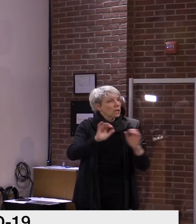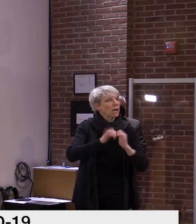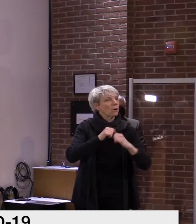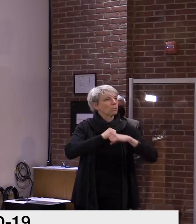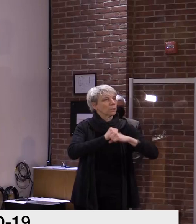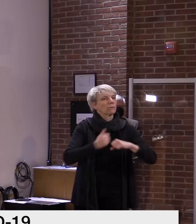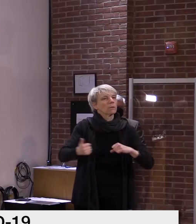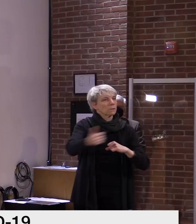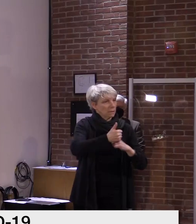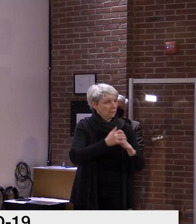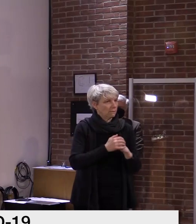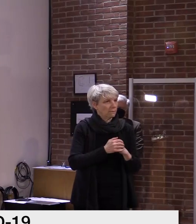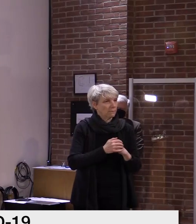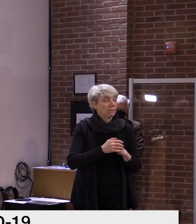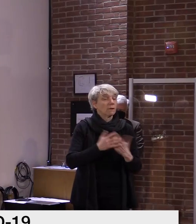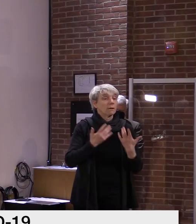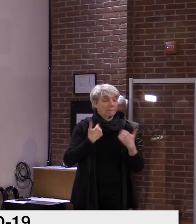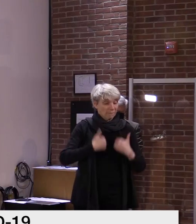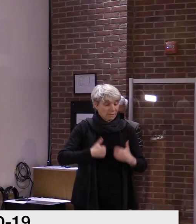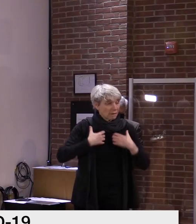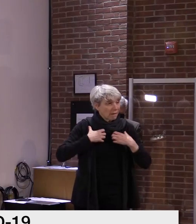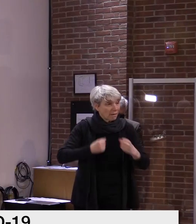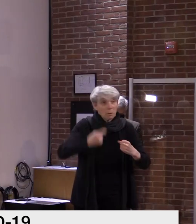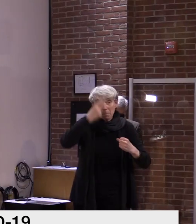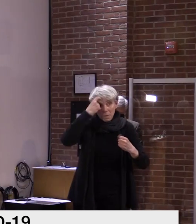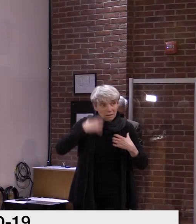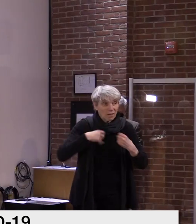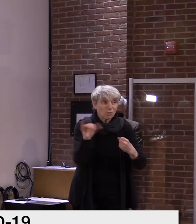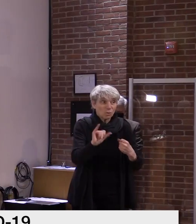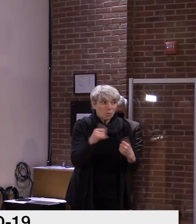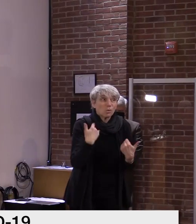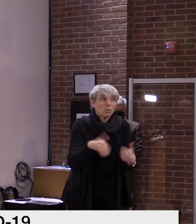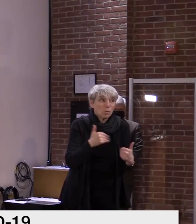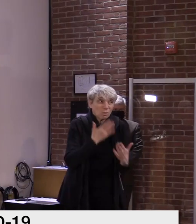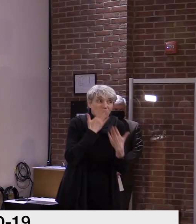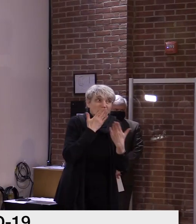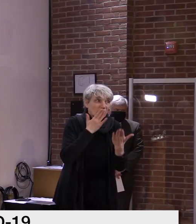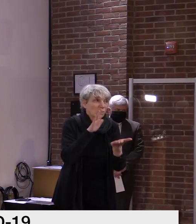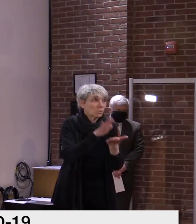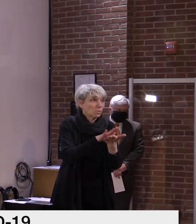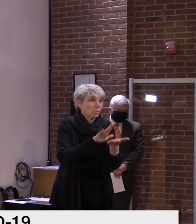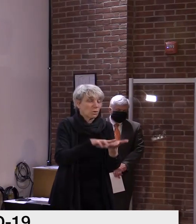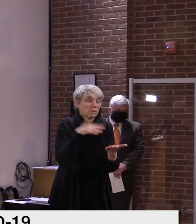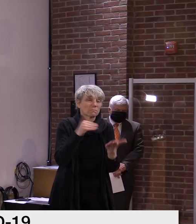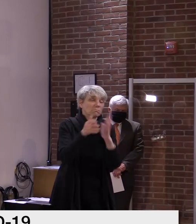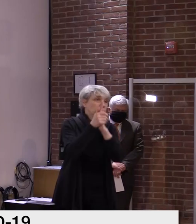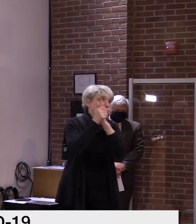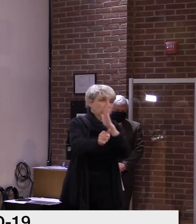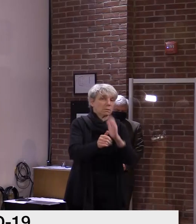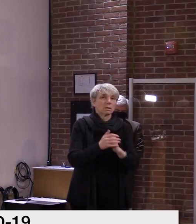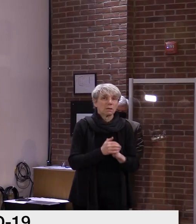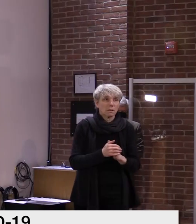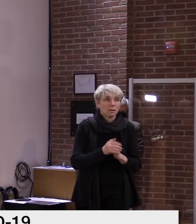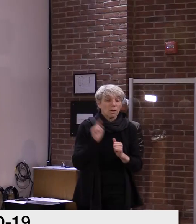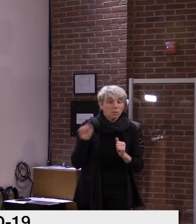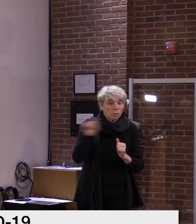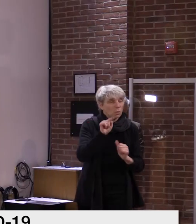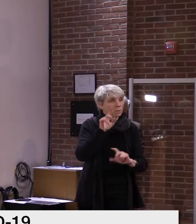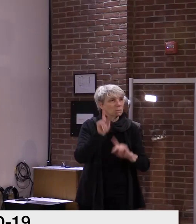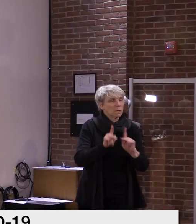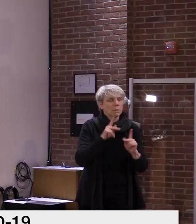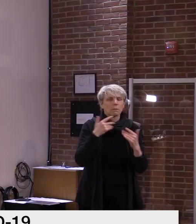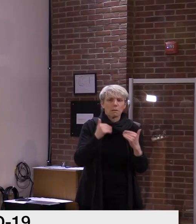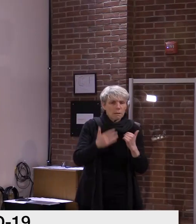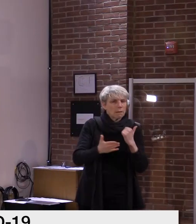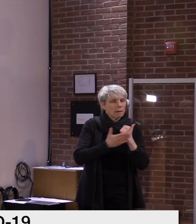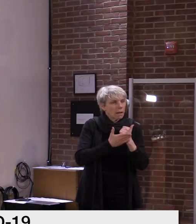health, physically and emotionally, and much more. These are the people who have been key to helping keep kids